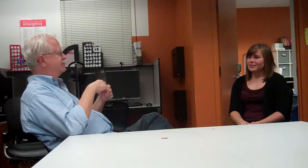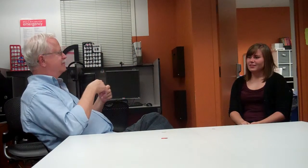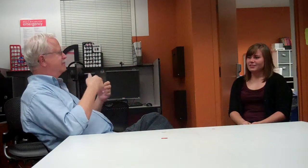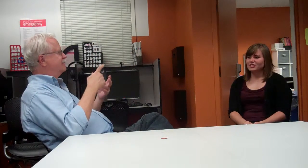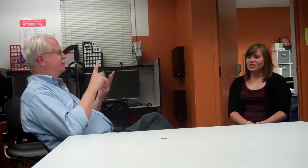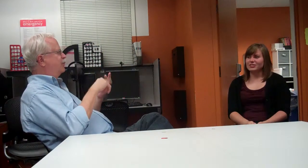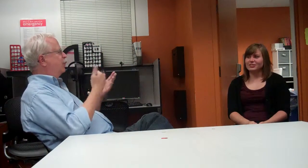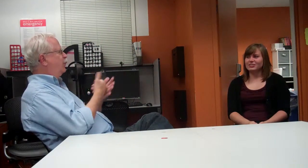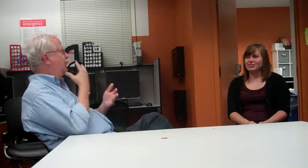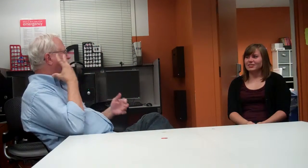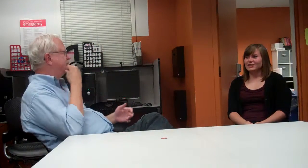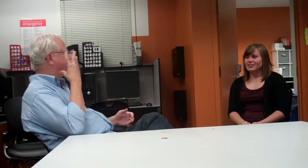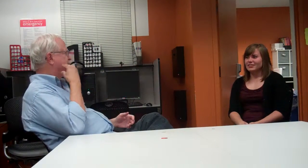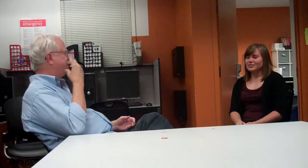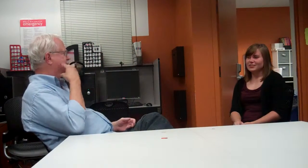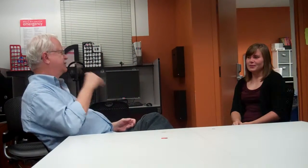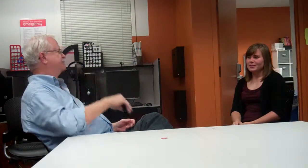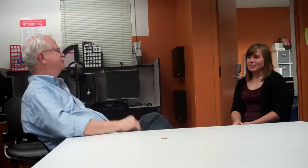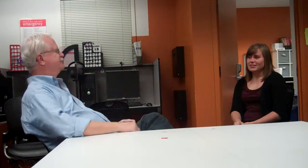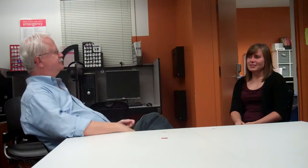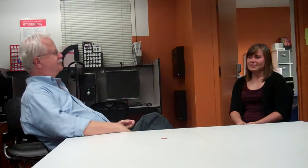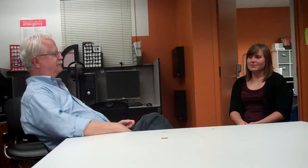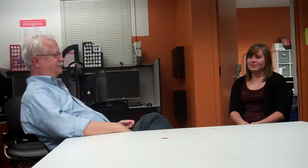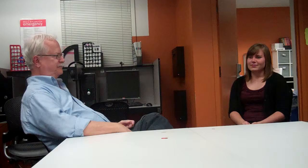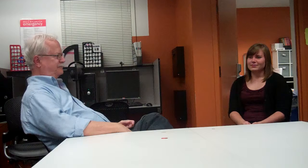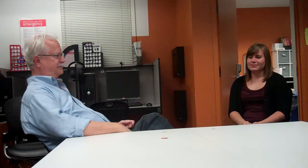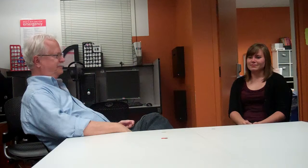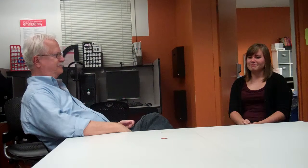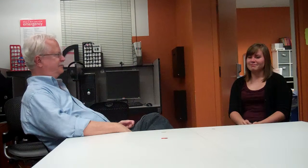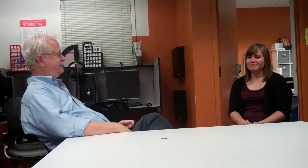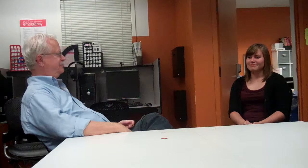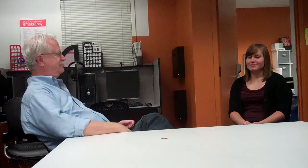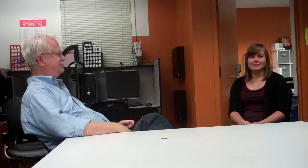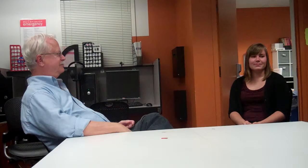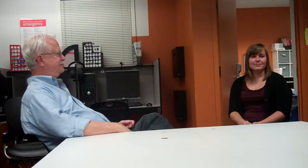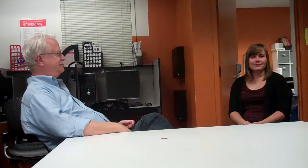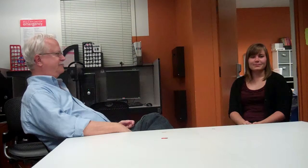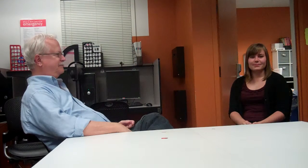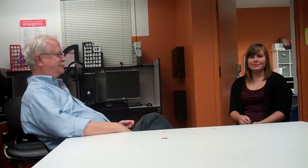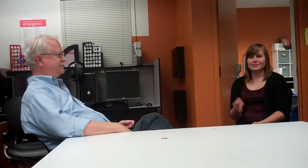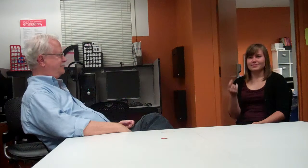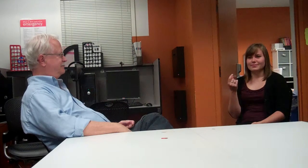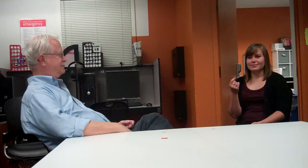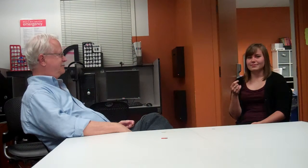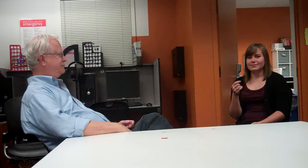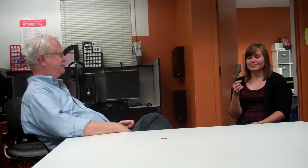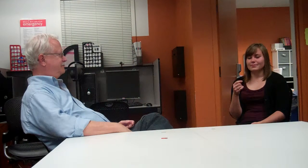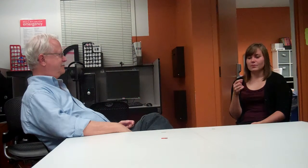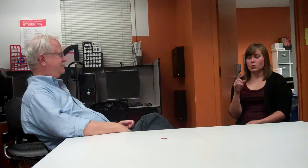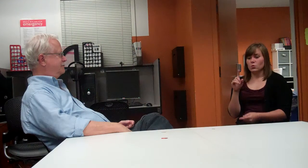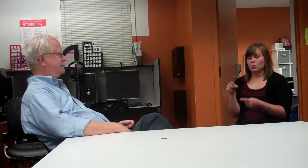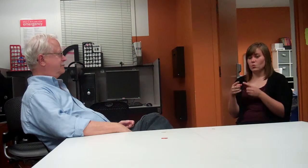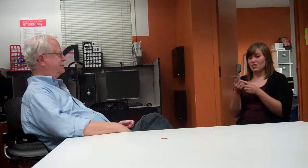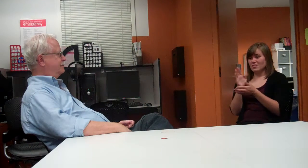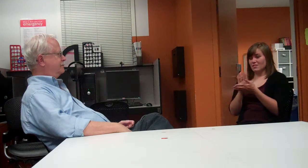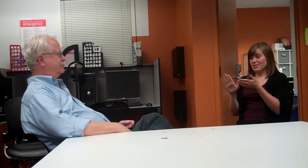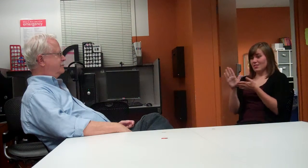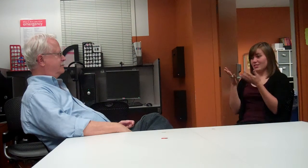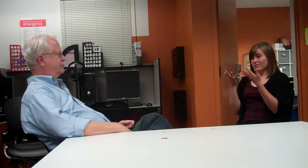I like the challenge and new experiences. Yeah, I think once I get my degree, I'm gonna want to